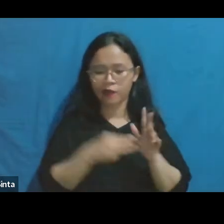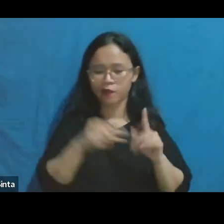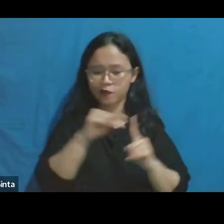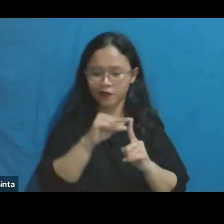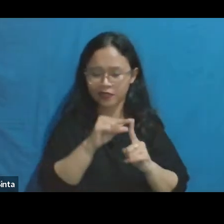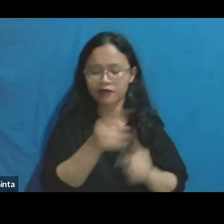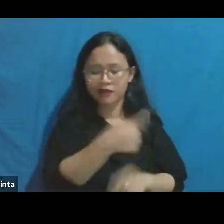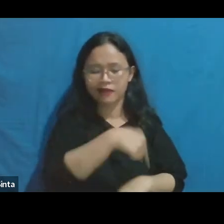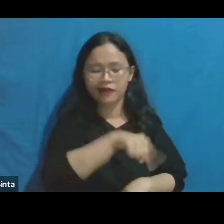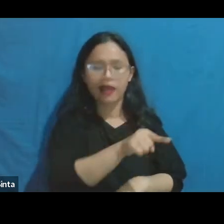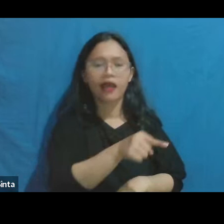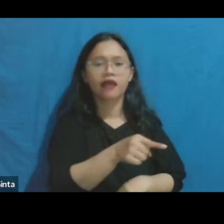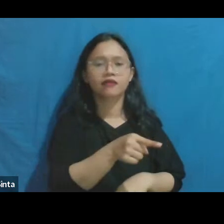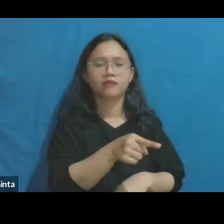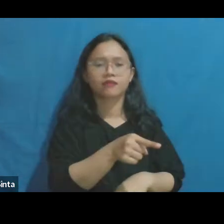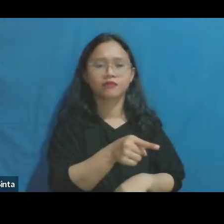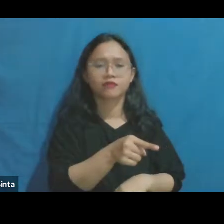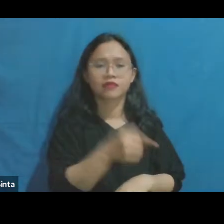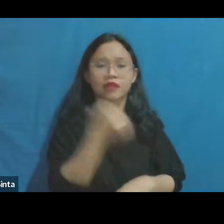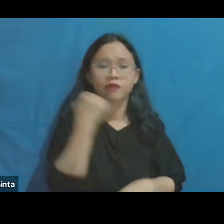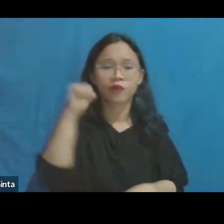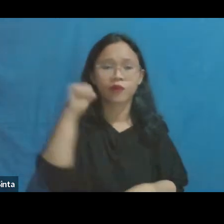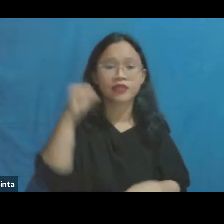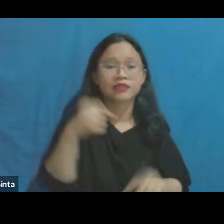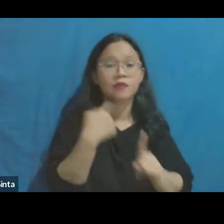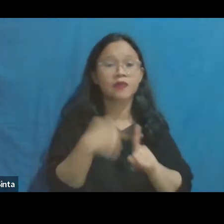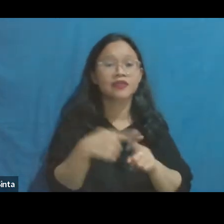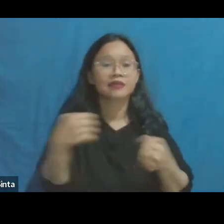demonstrators, and there were clash between